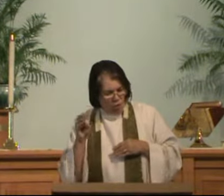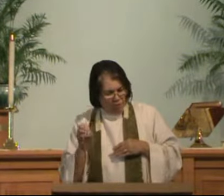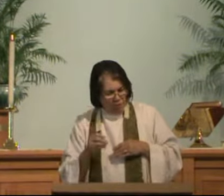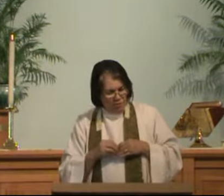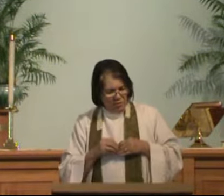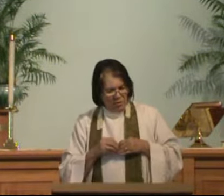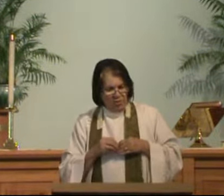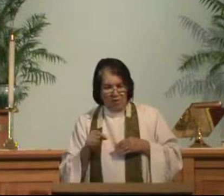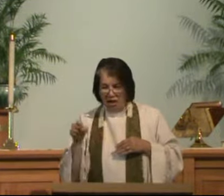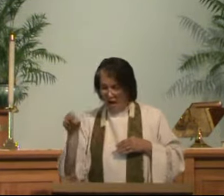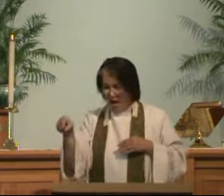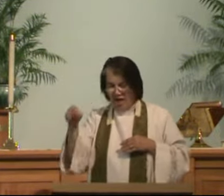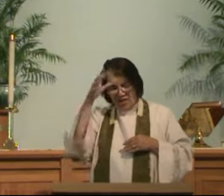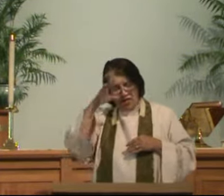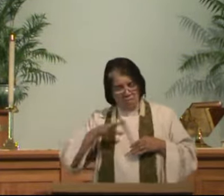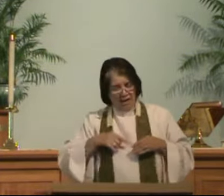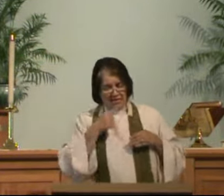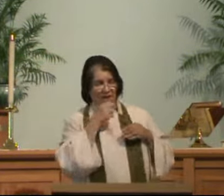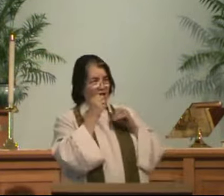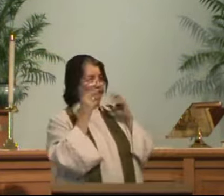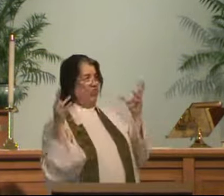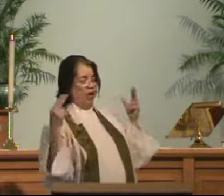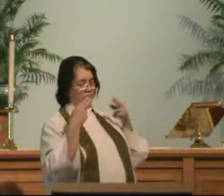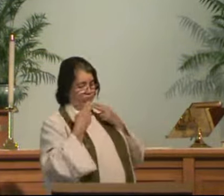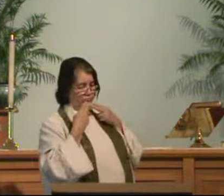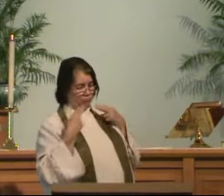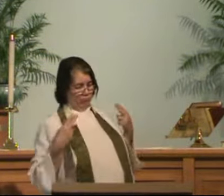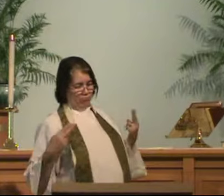robe?' And the man said nothing.